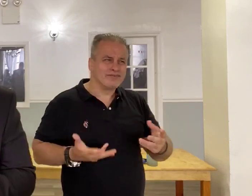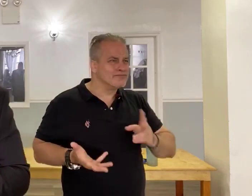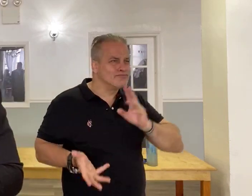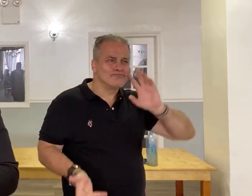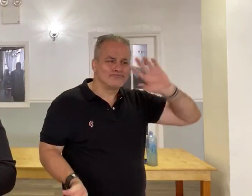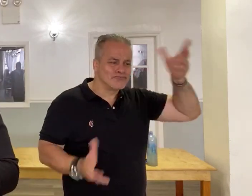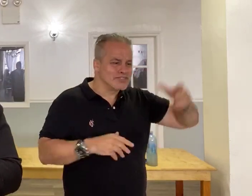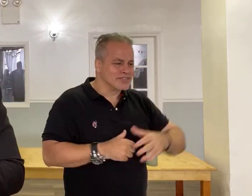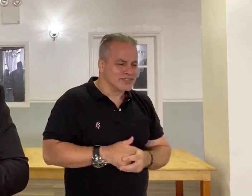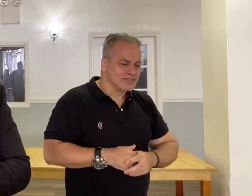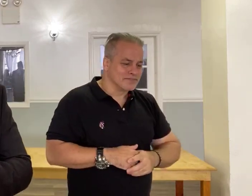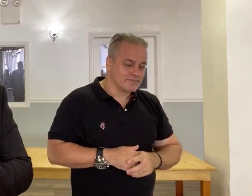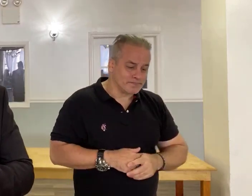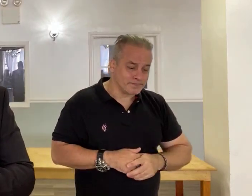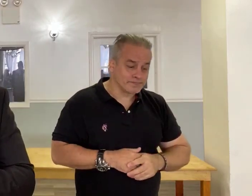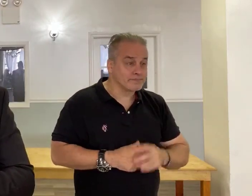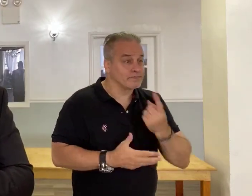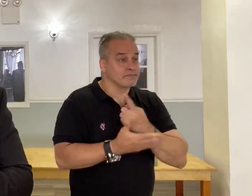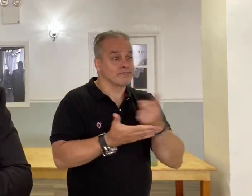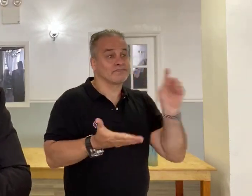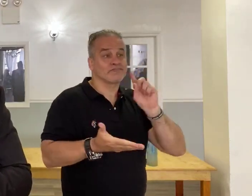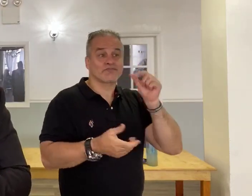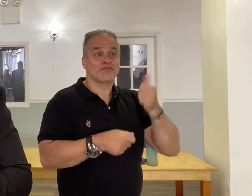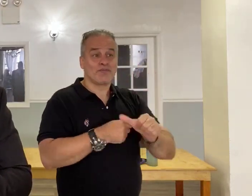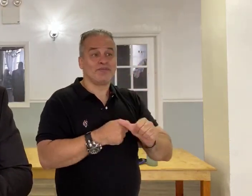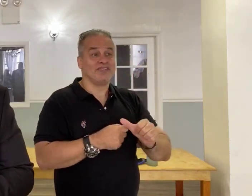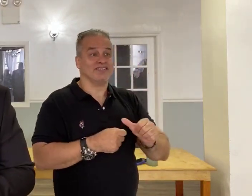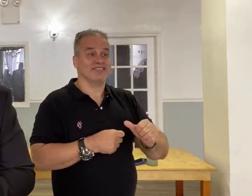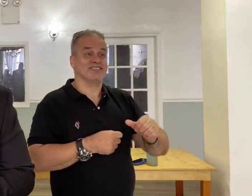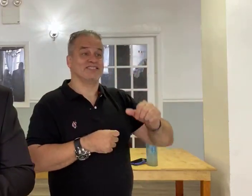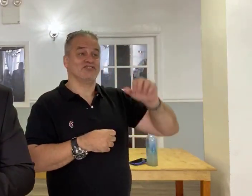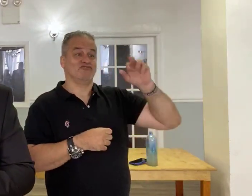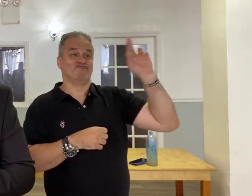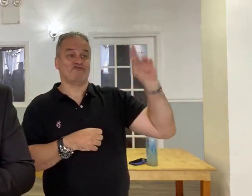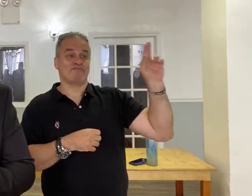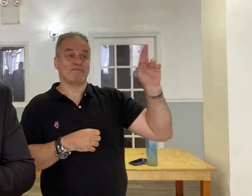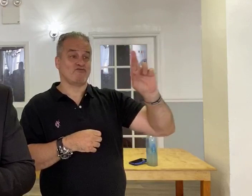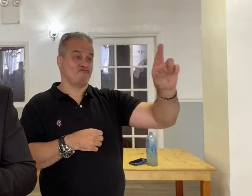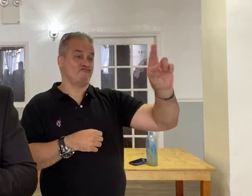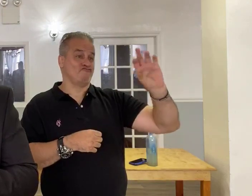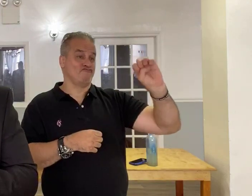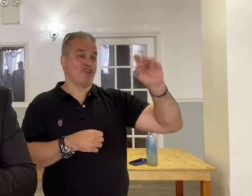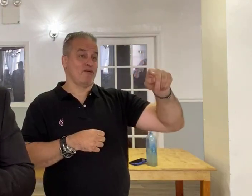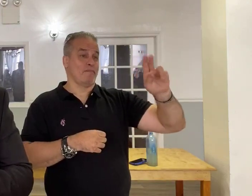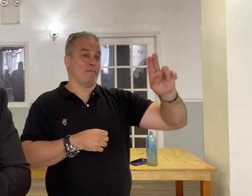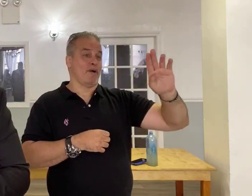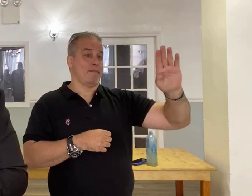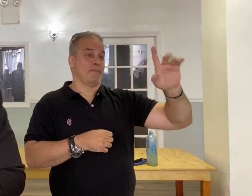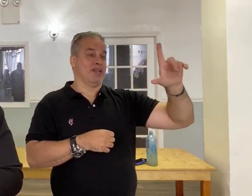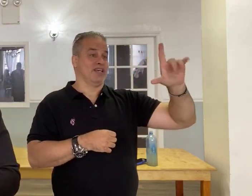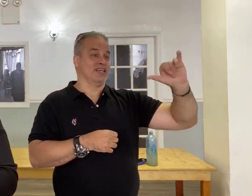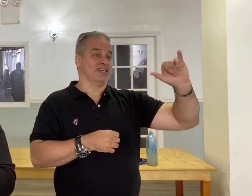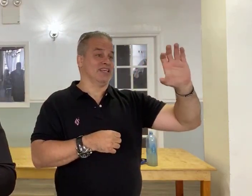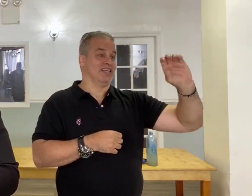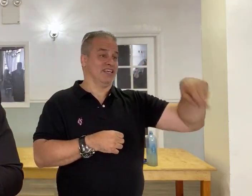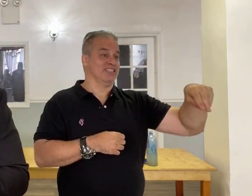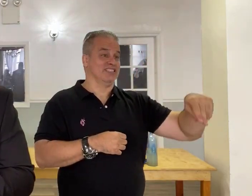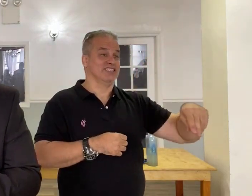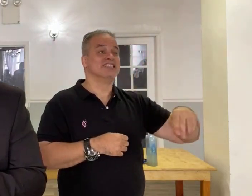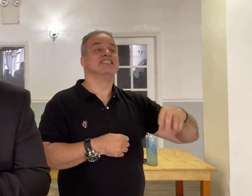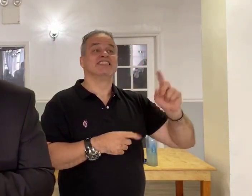last week we had the Republican National Convention. We had the Democratic National Convention a week before